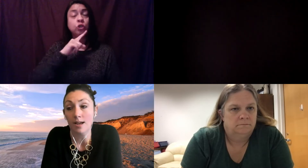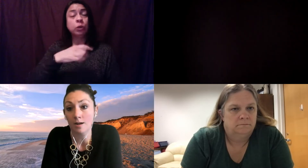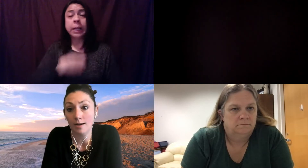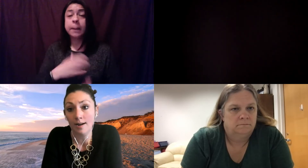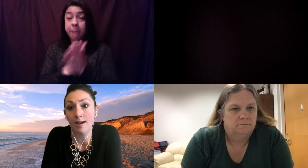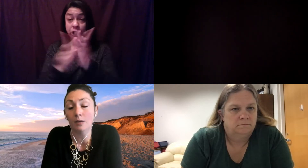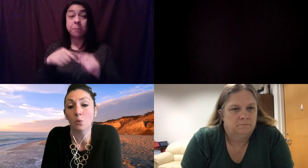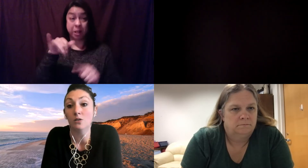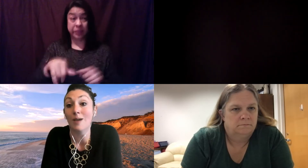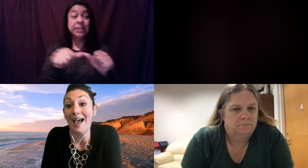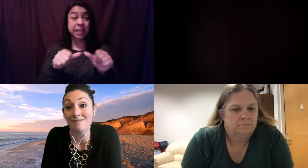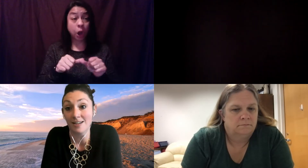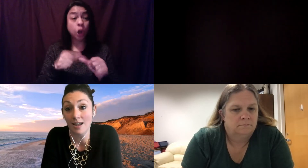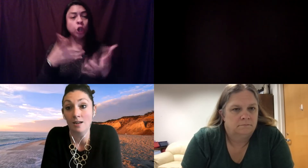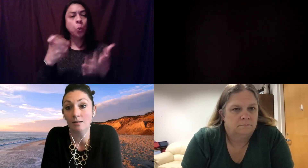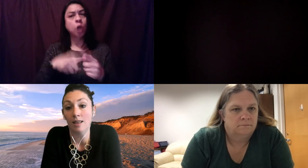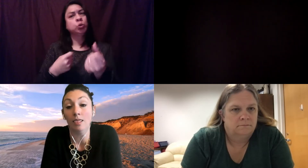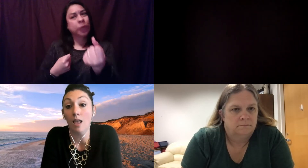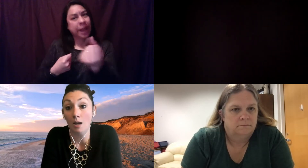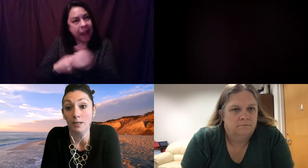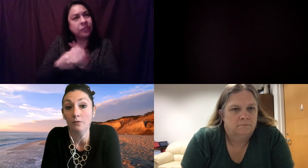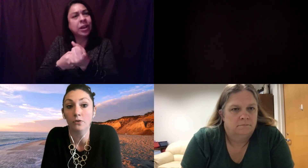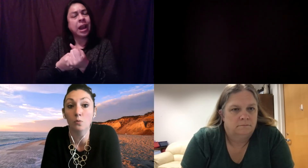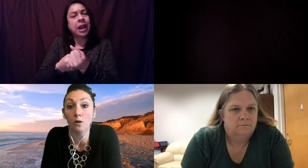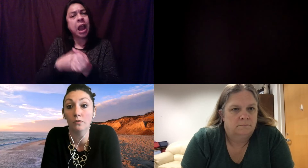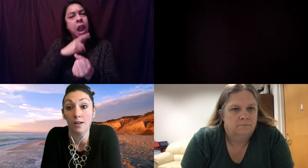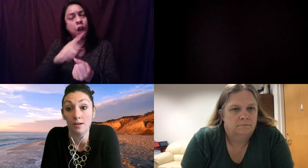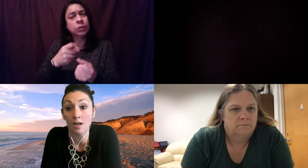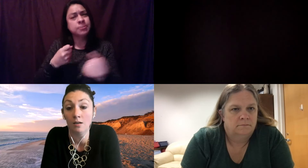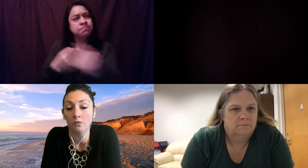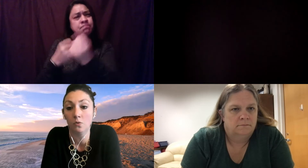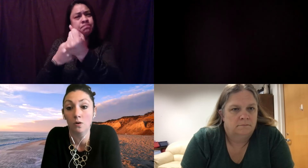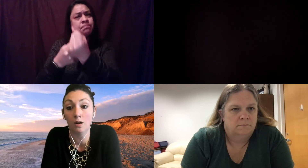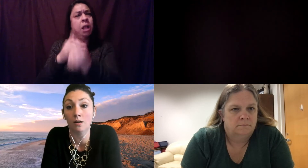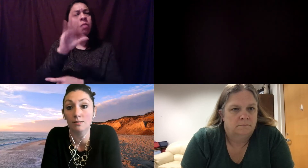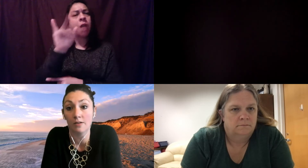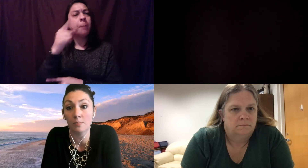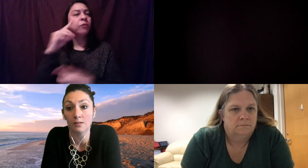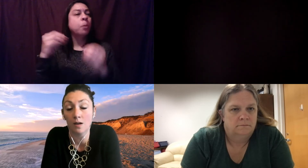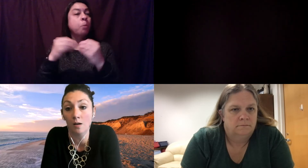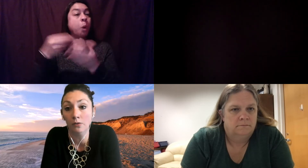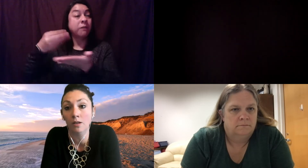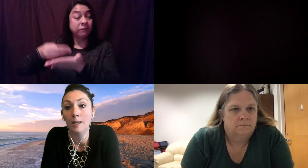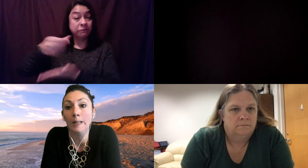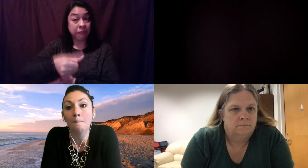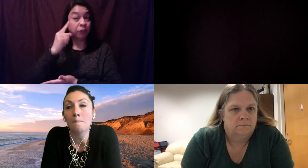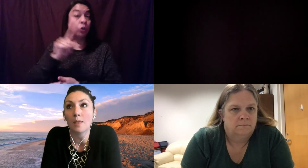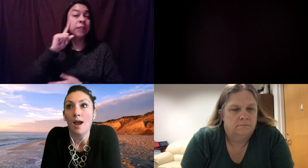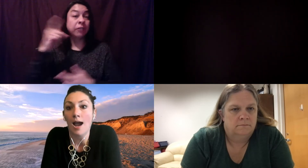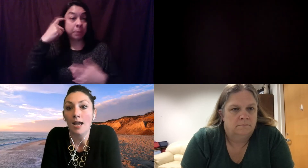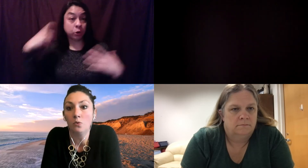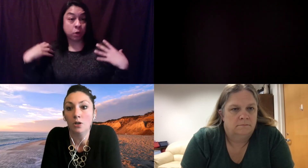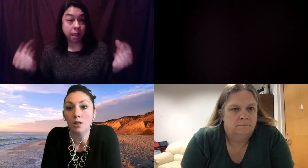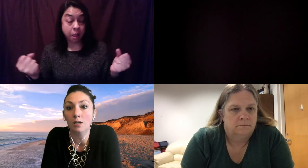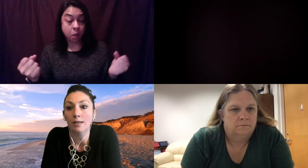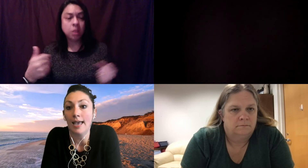this area and want to advocate and lobby for more funding for deaf mental health,